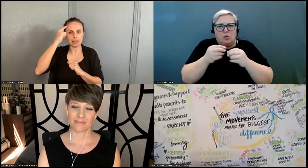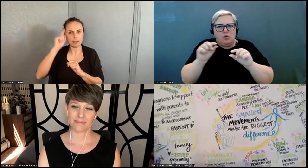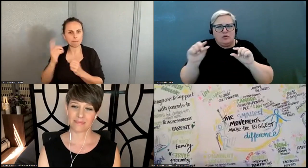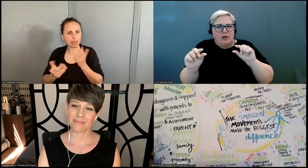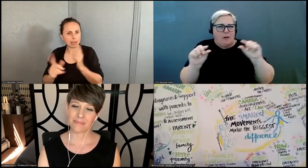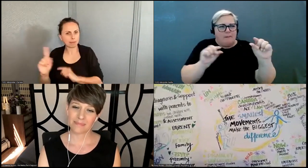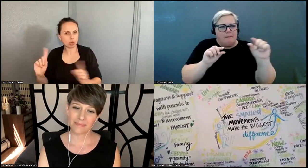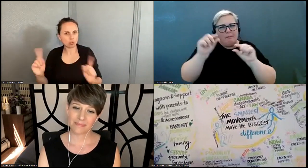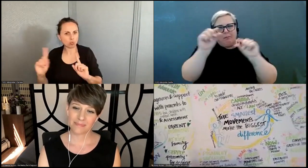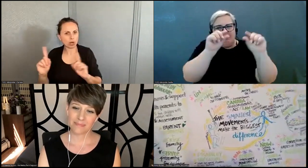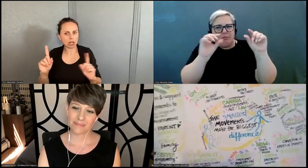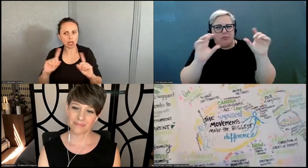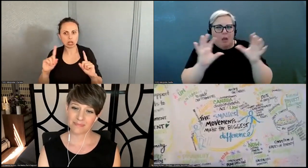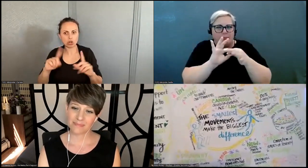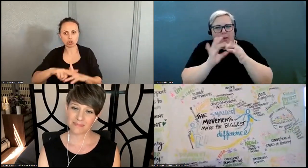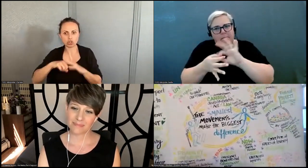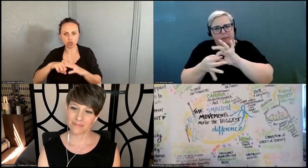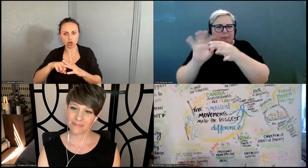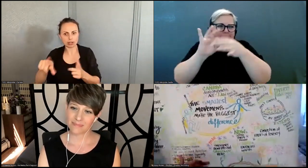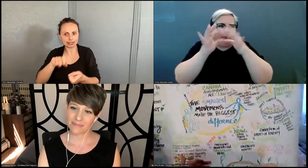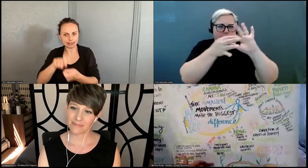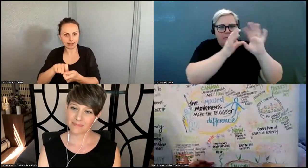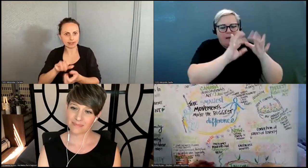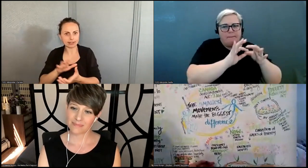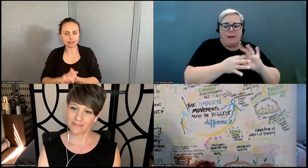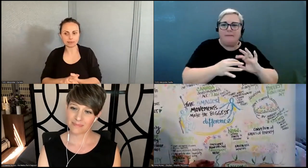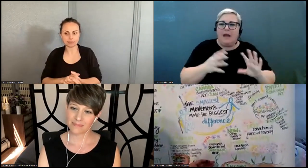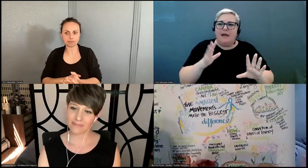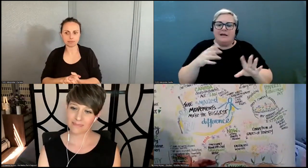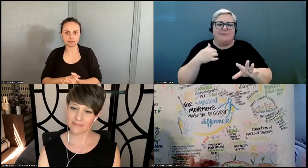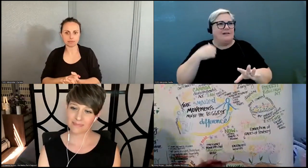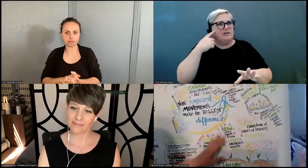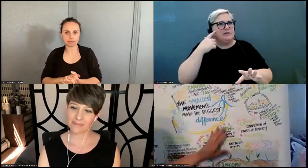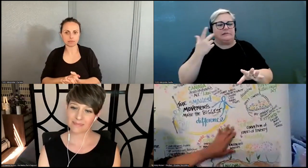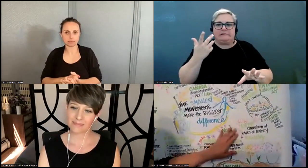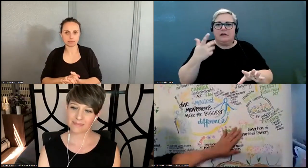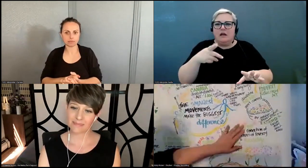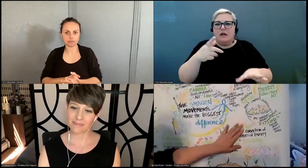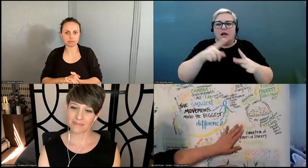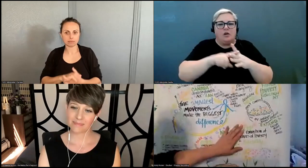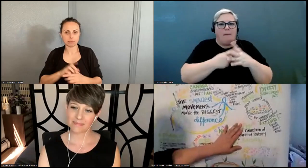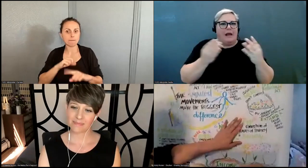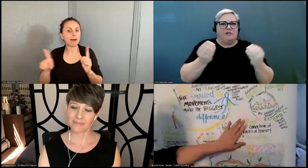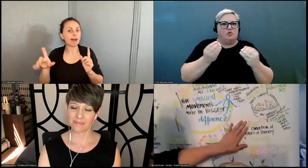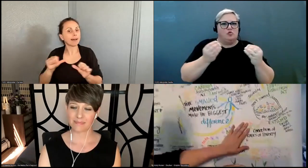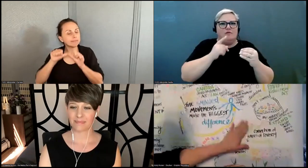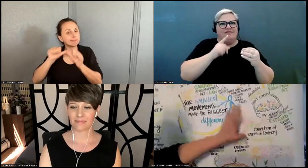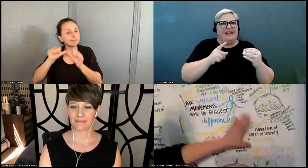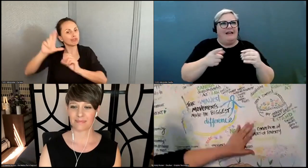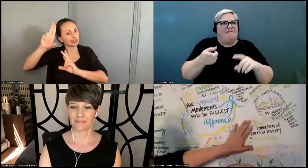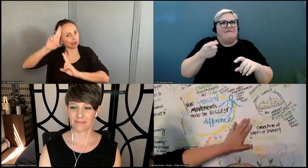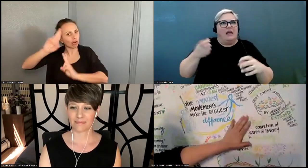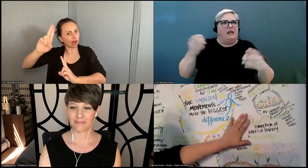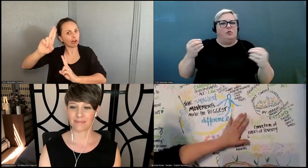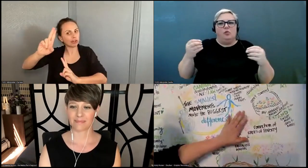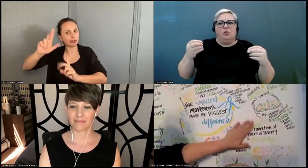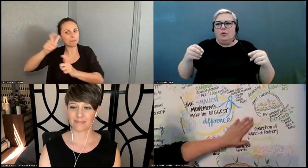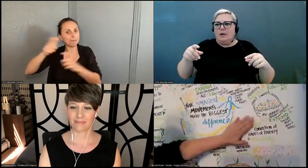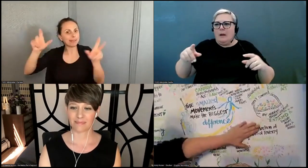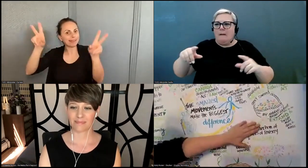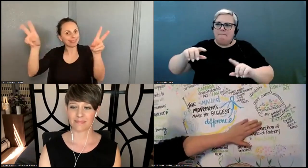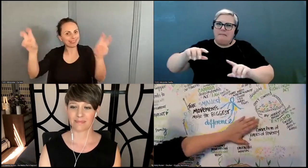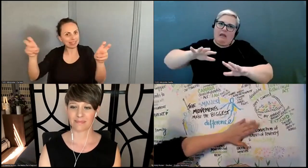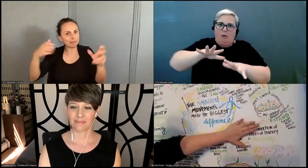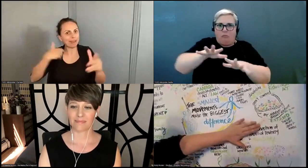where it started exactly. But just continuing to honor just this bigger theme of there's a